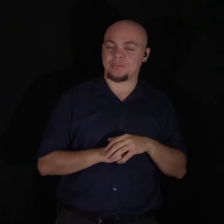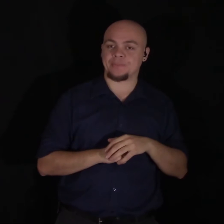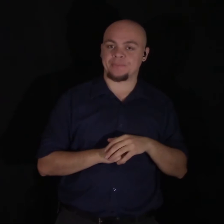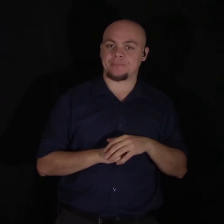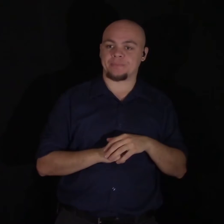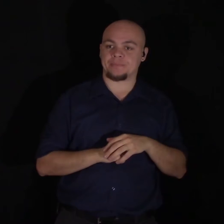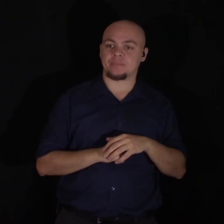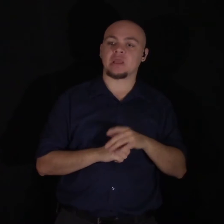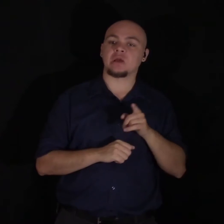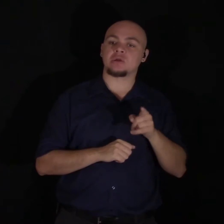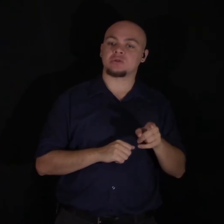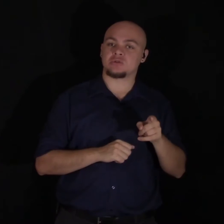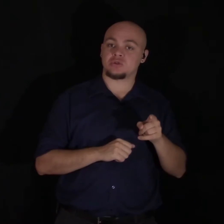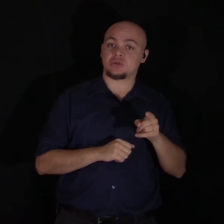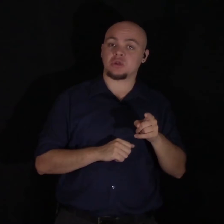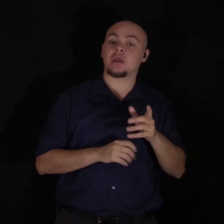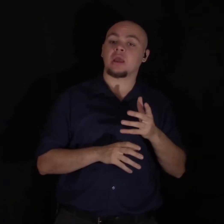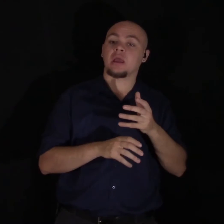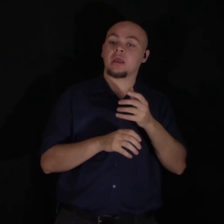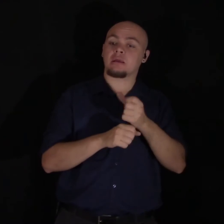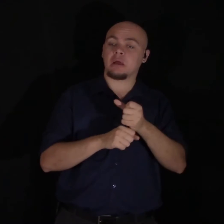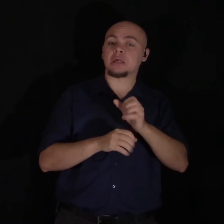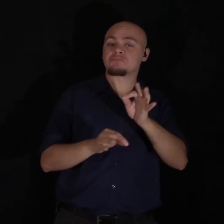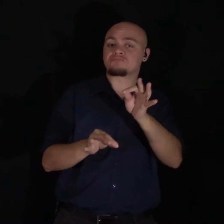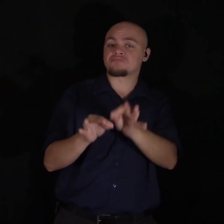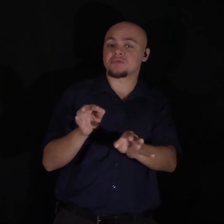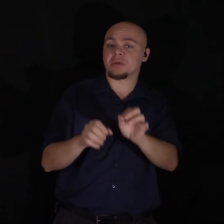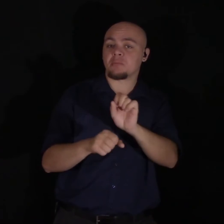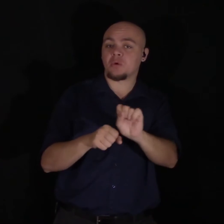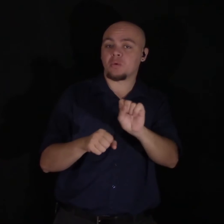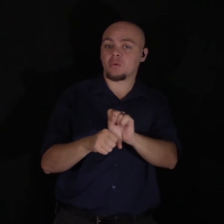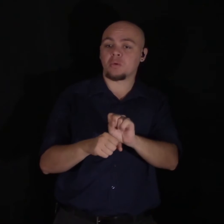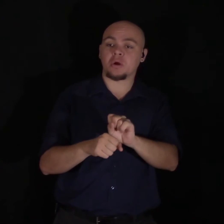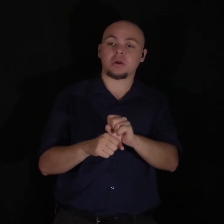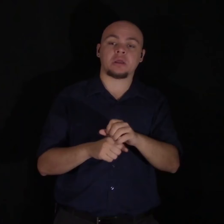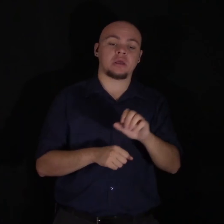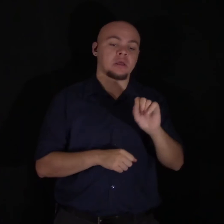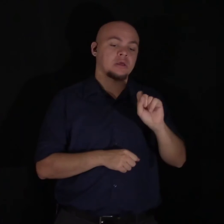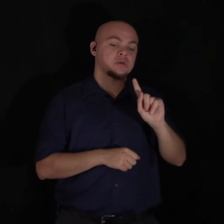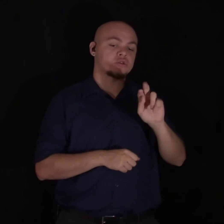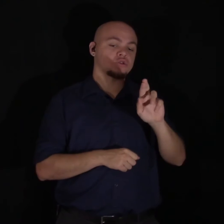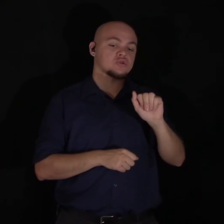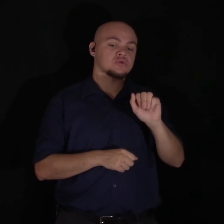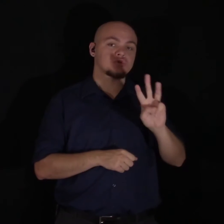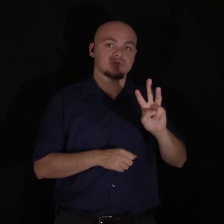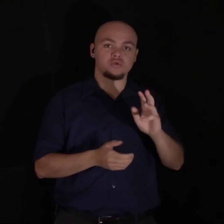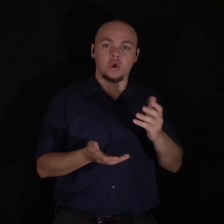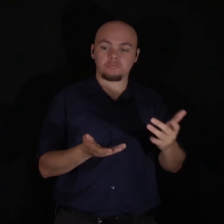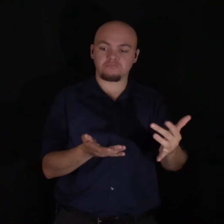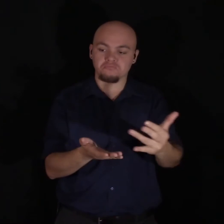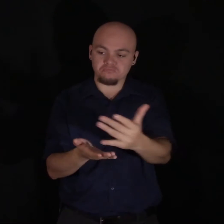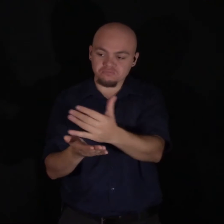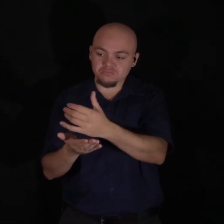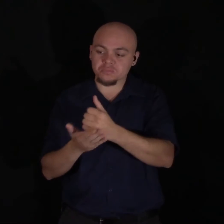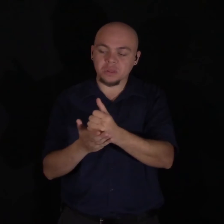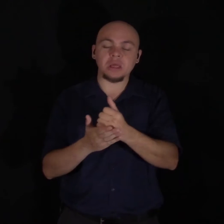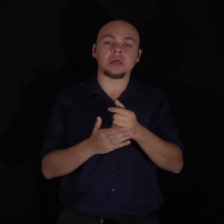She procured plain work. She plaited straw, and by various means contrived to earn a pittance